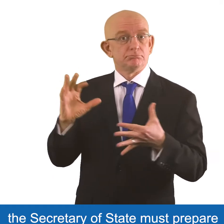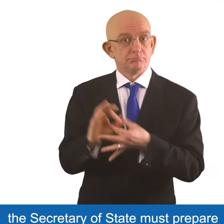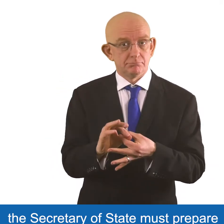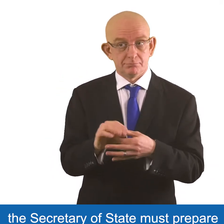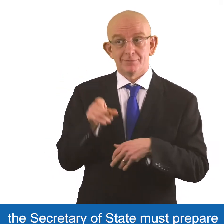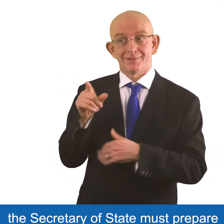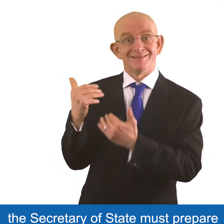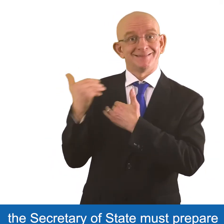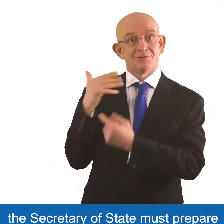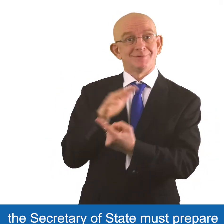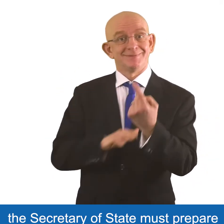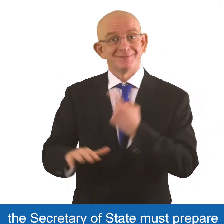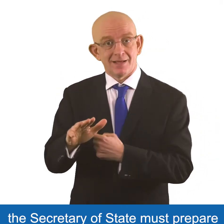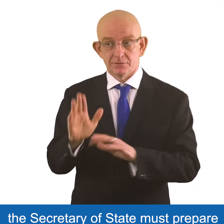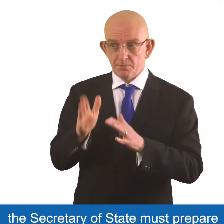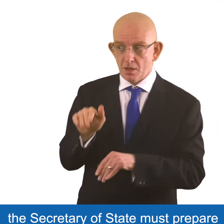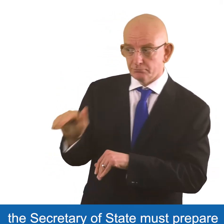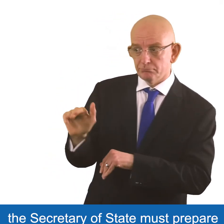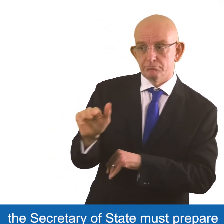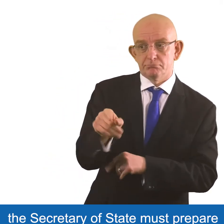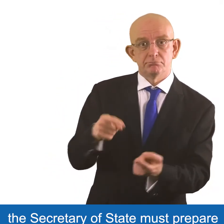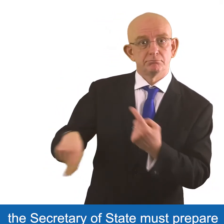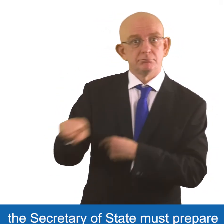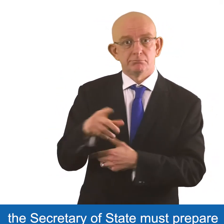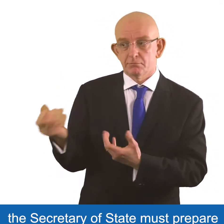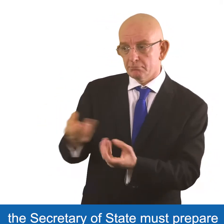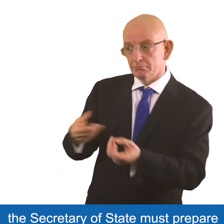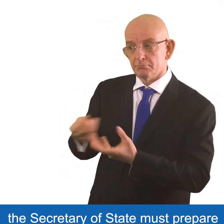the Secretary of State must prepare and publish a British Sign Language report.